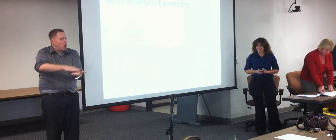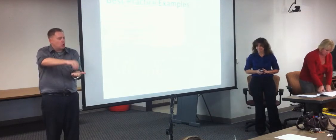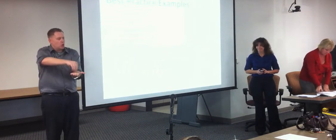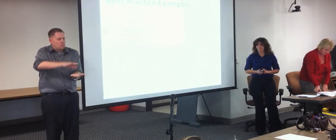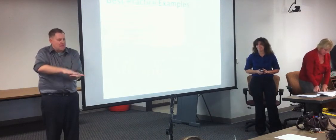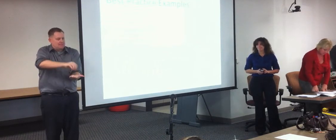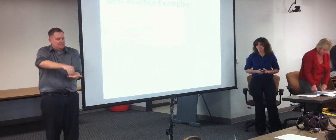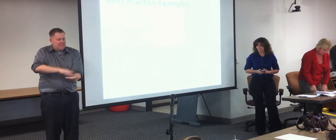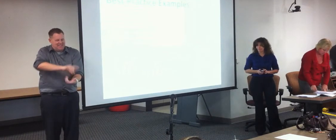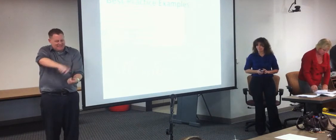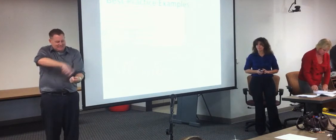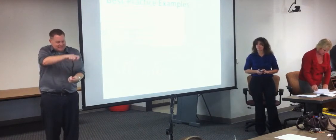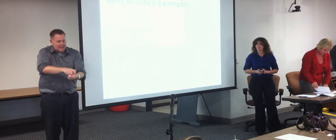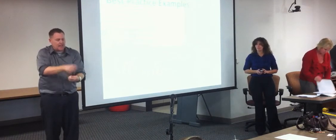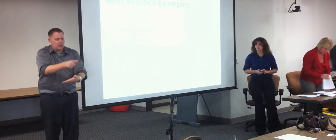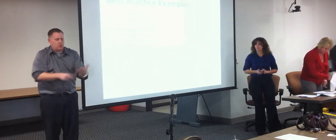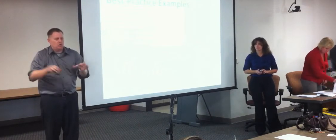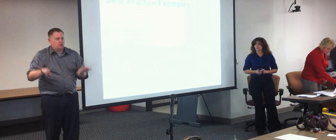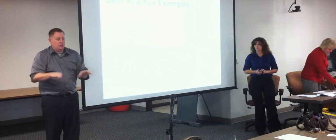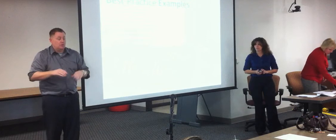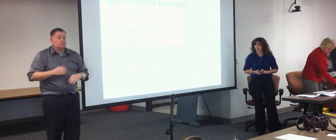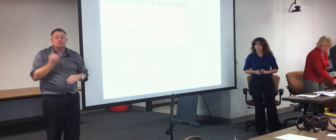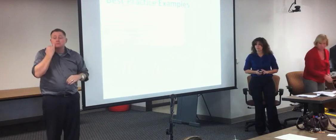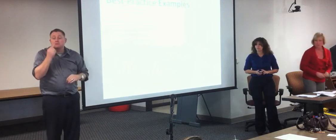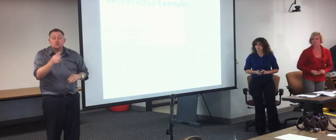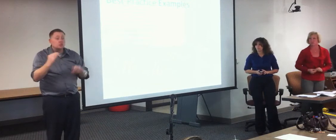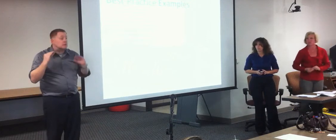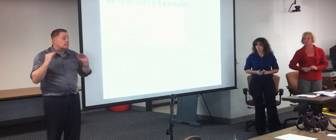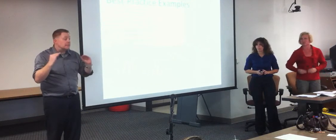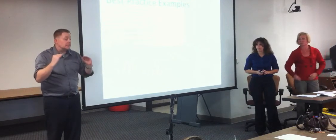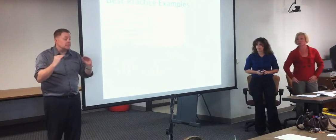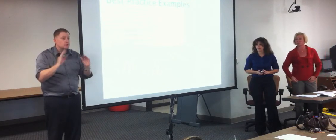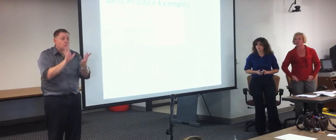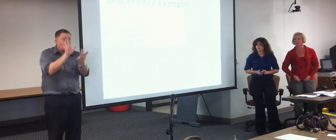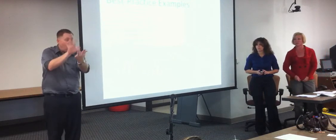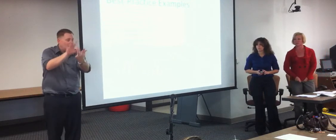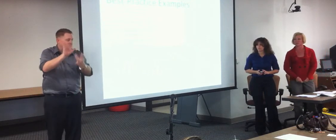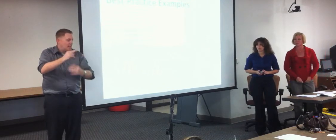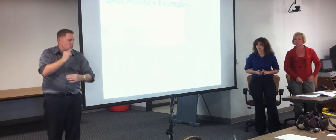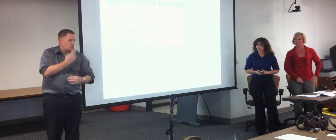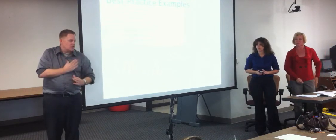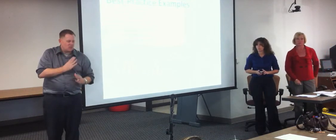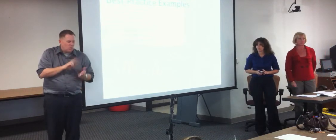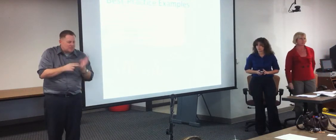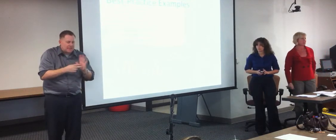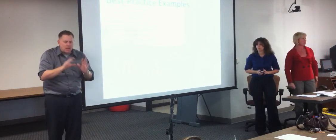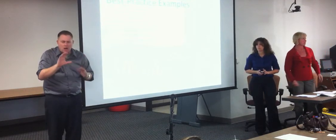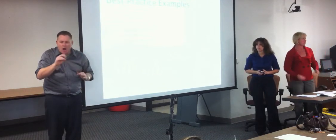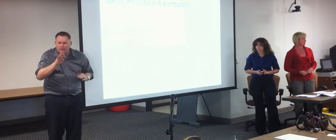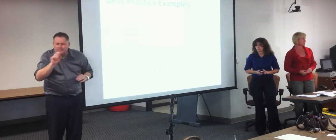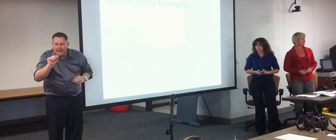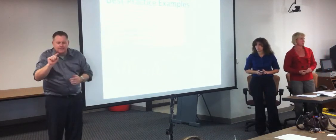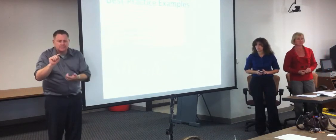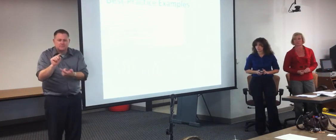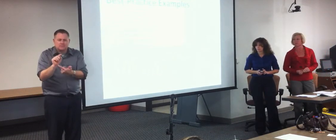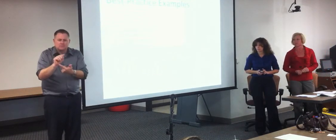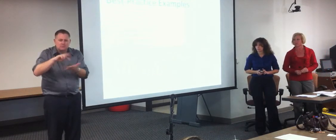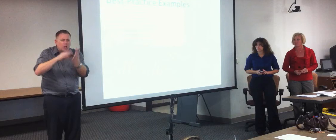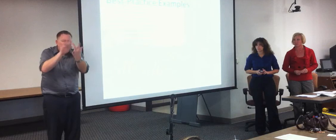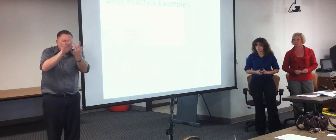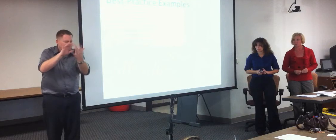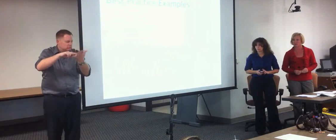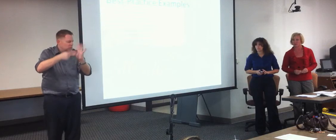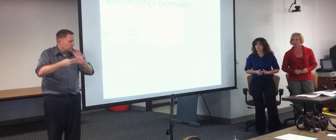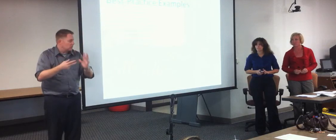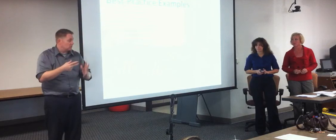details of exactly what you're doing. If you're teaching them, to contact a nutritionist, what does that mean? What does that look like? Just adding a little